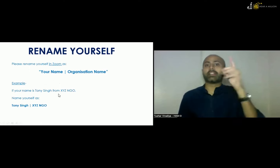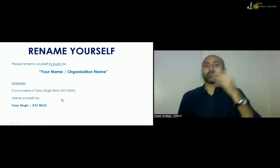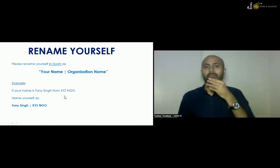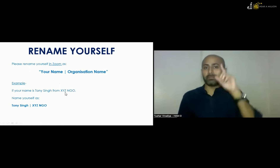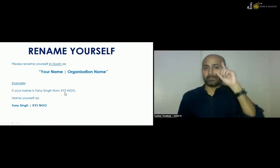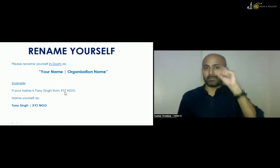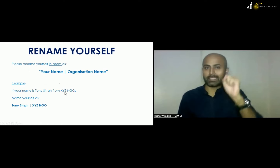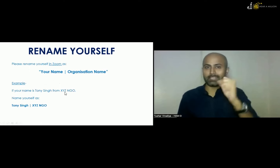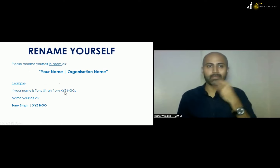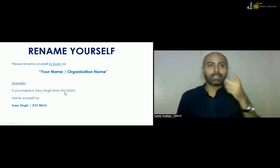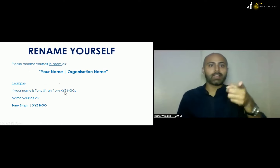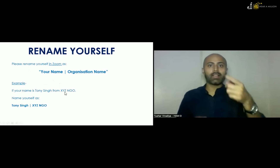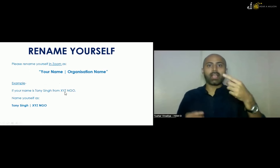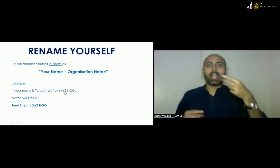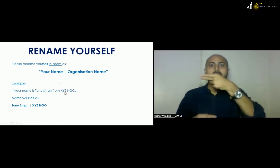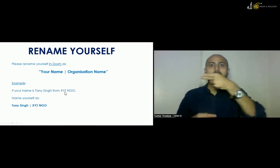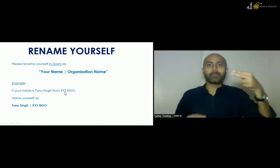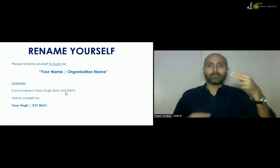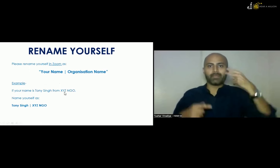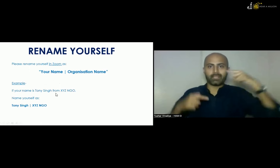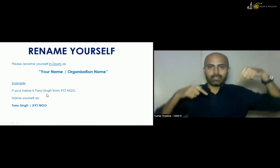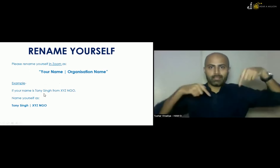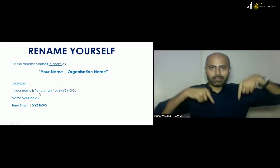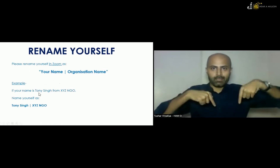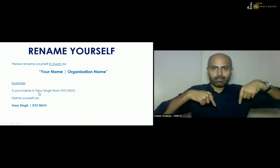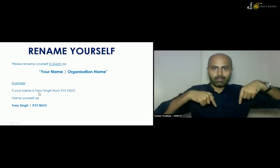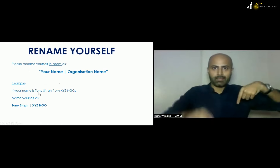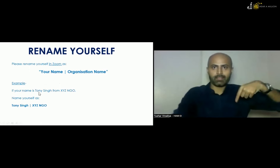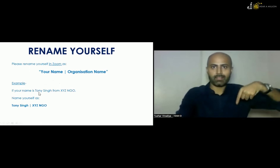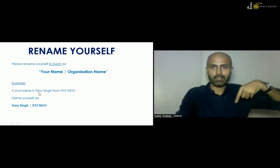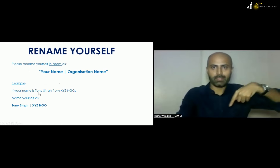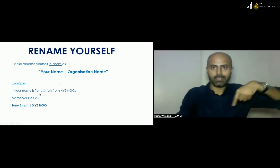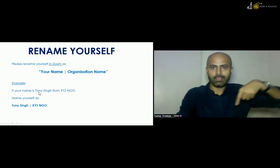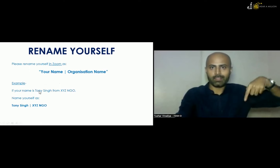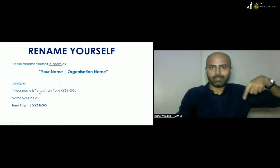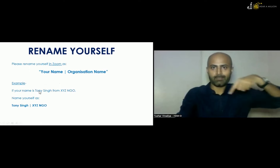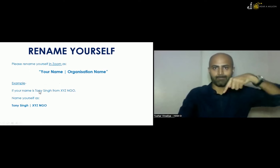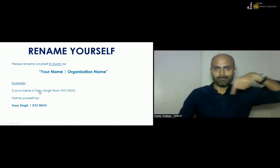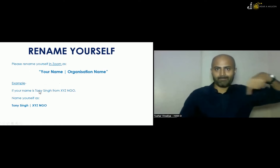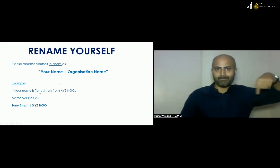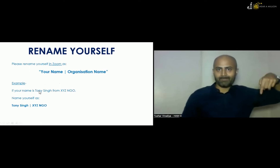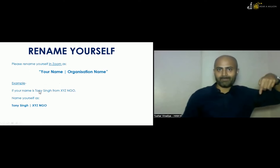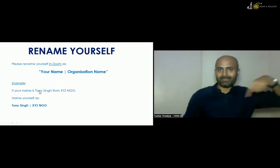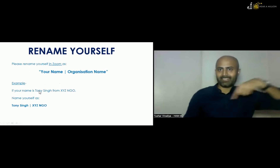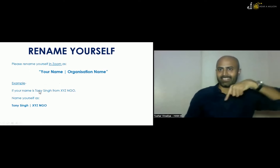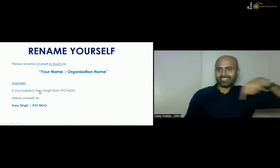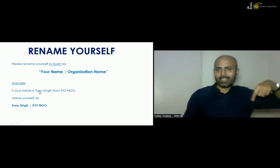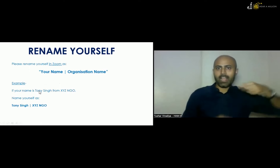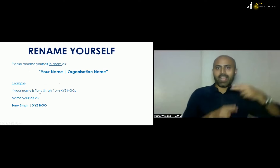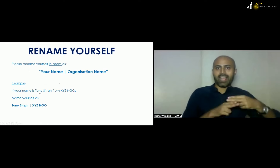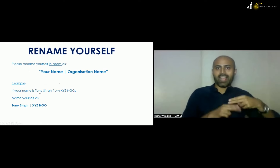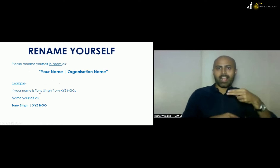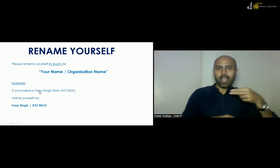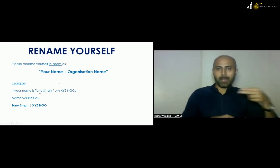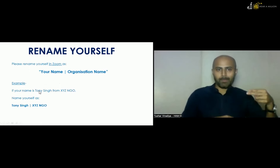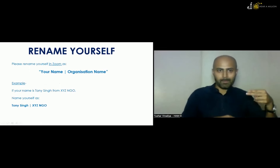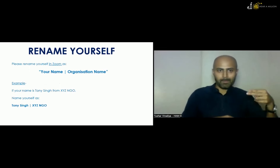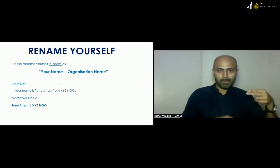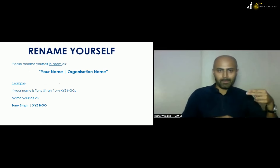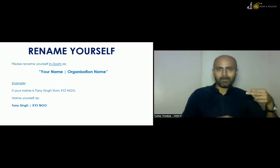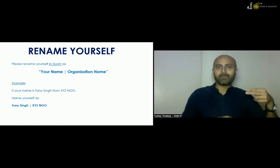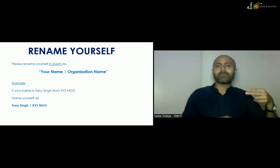captioning as well. Please remember that you have to, as you can see, my name as well,